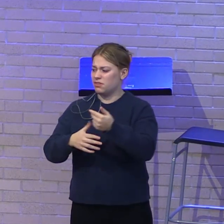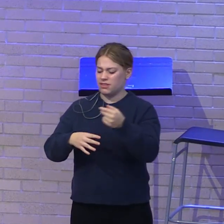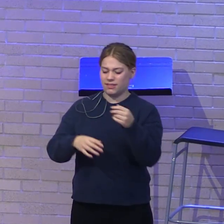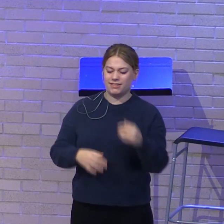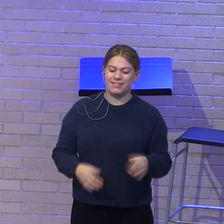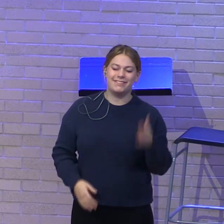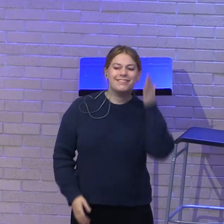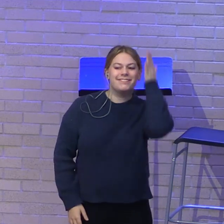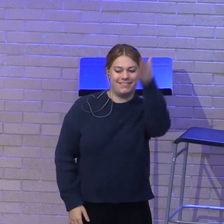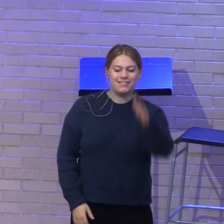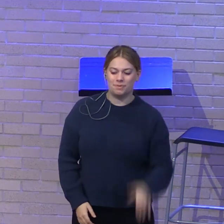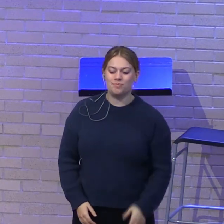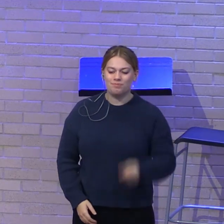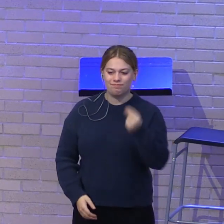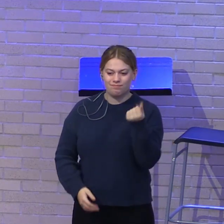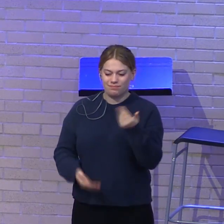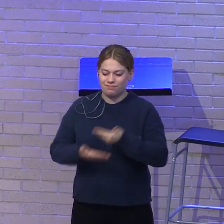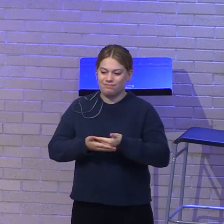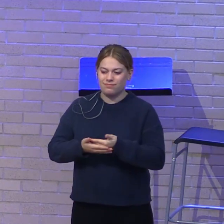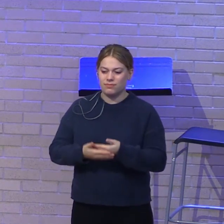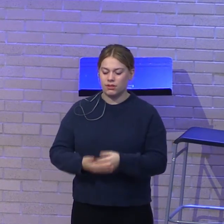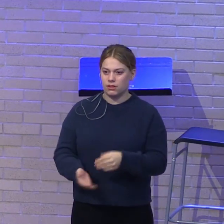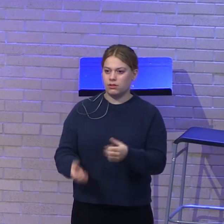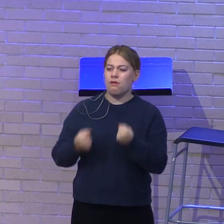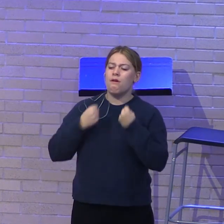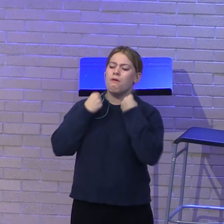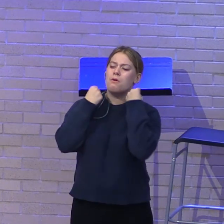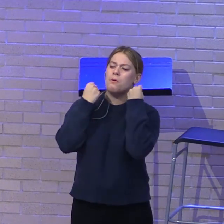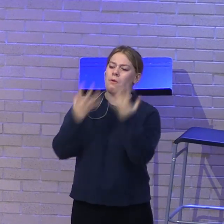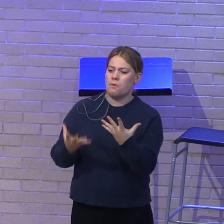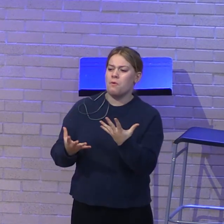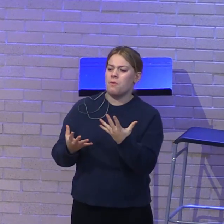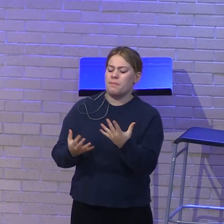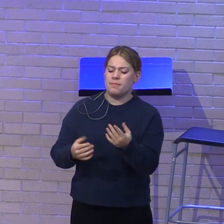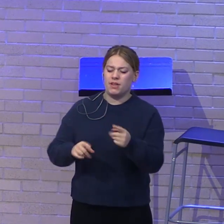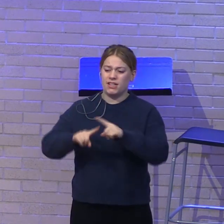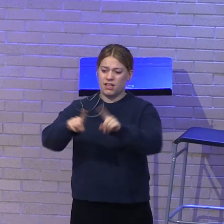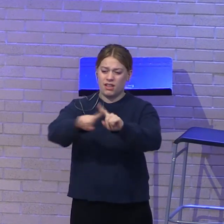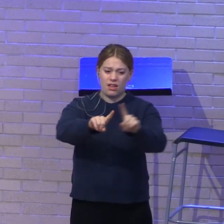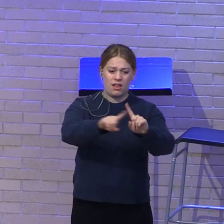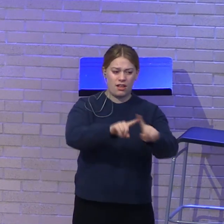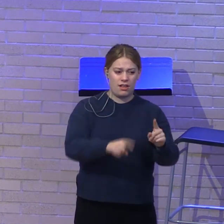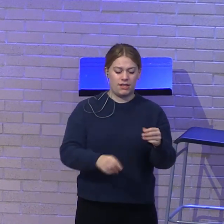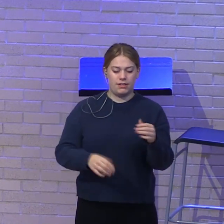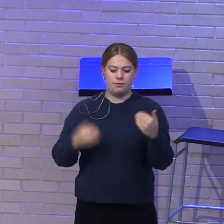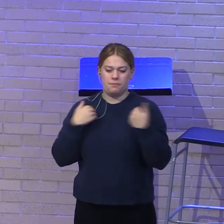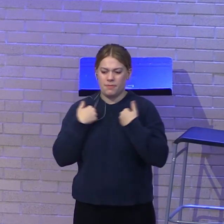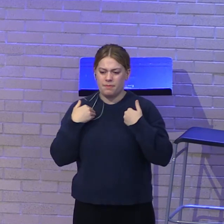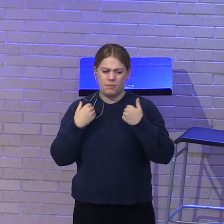puppy, and thousands and thousands and thousands of assorted invertebrates.